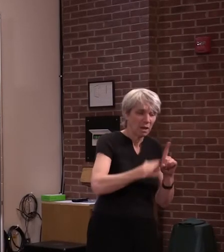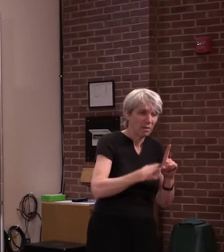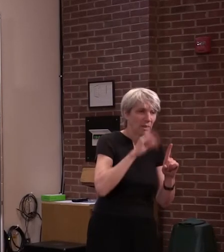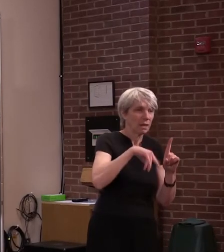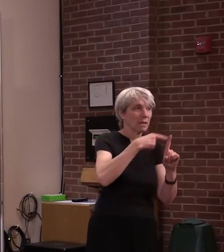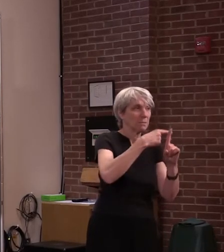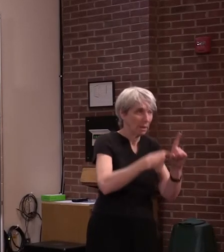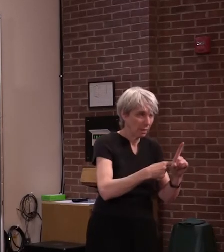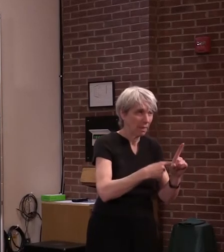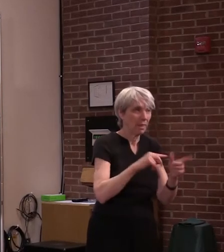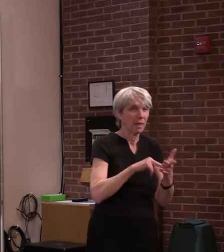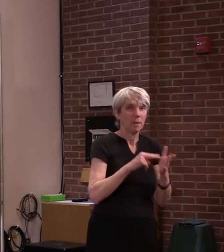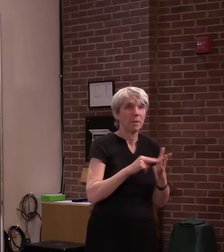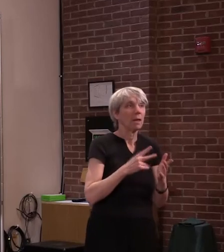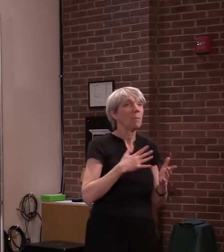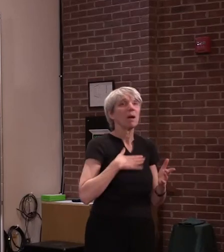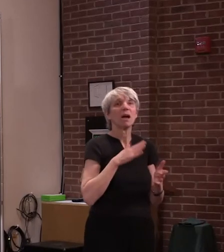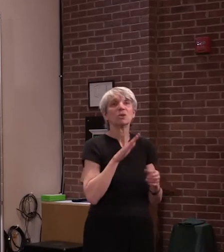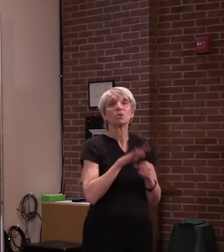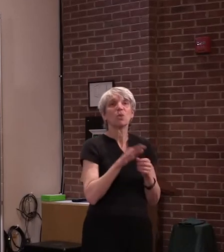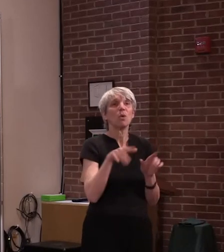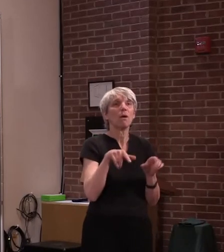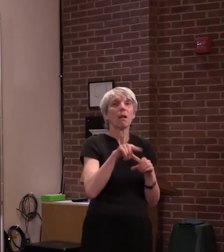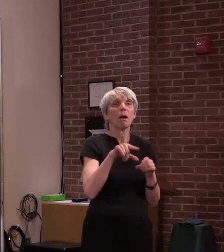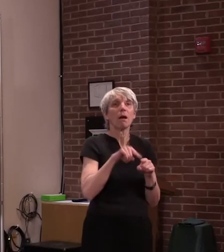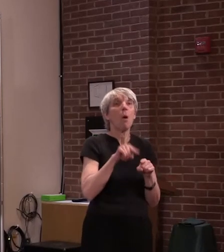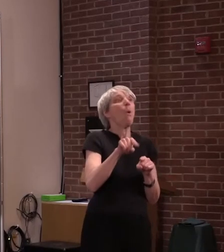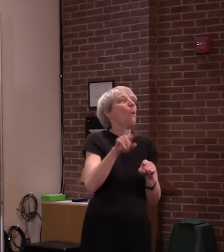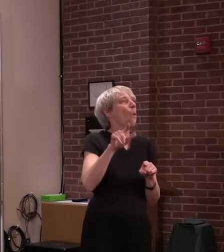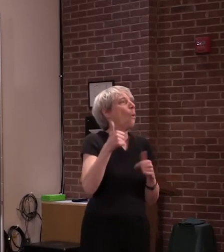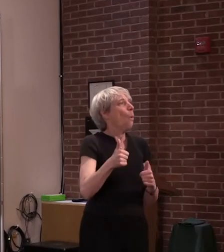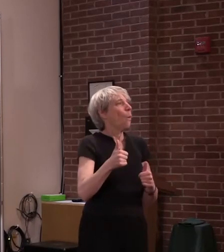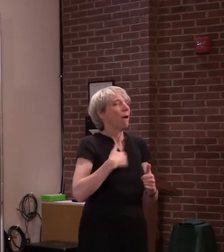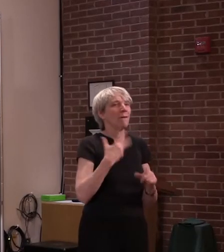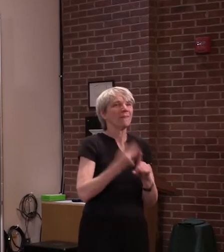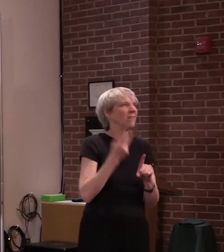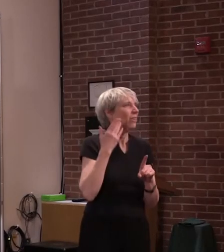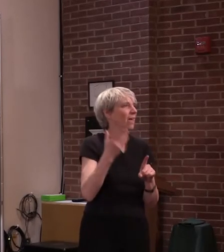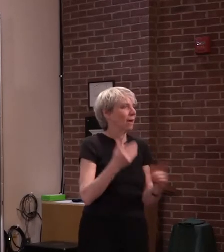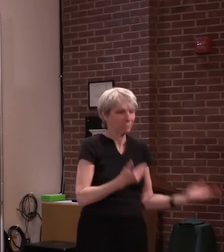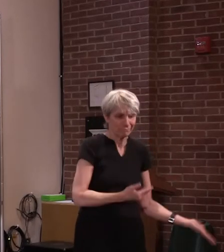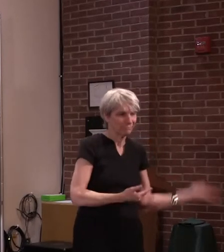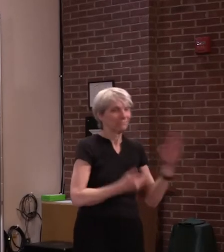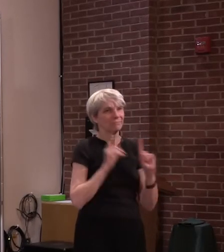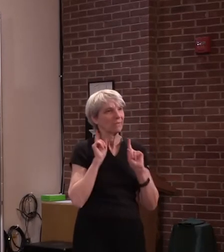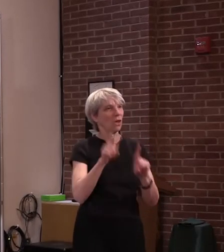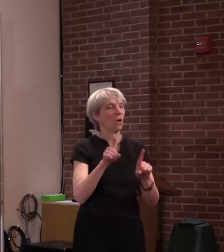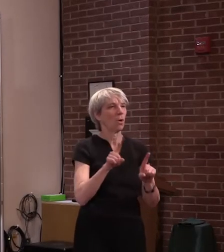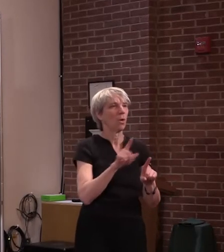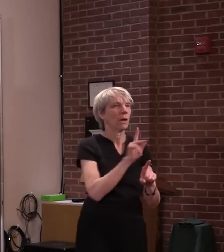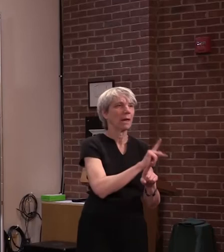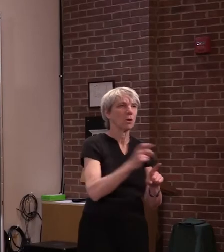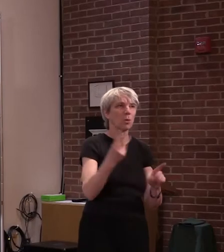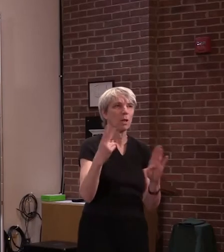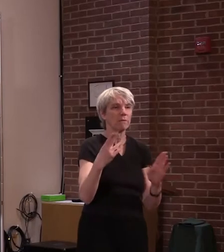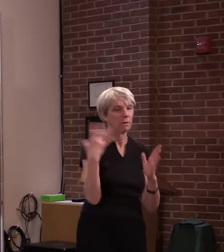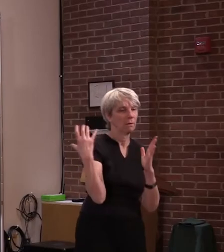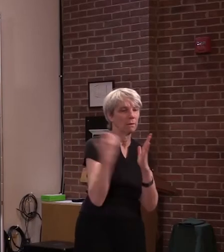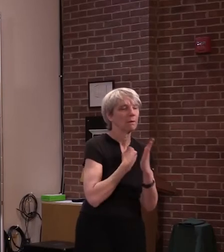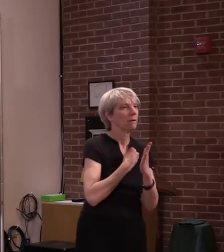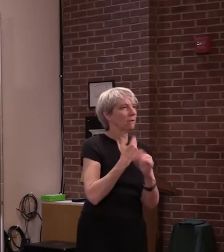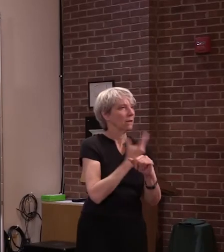near you will have one, and that's a great, easy place for a K through 12 person to access vaccine.